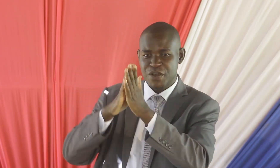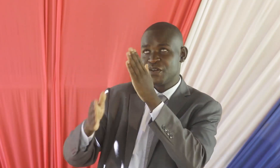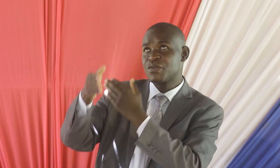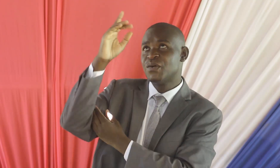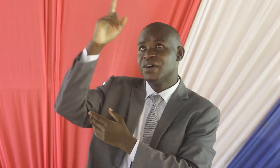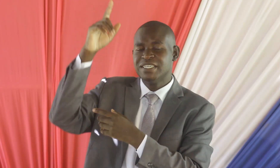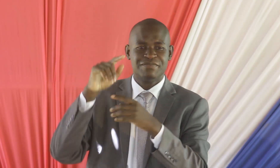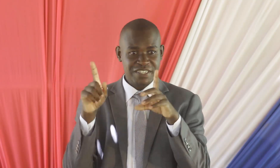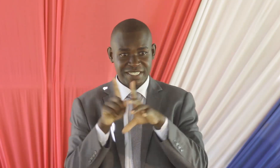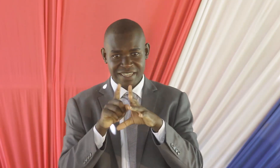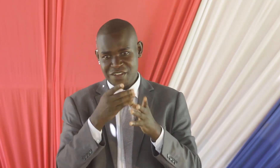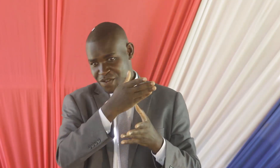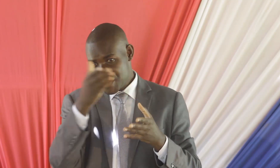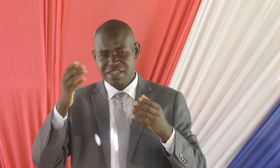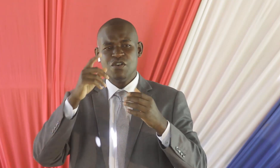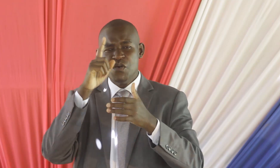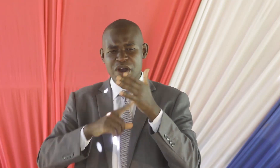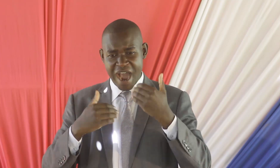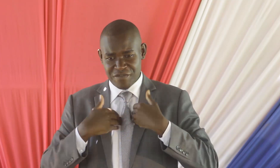was so much.